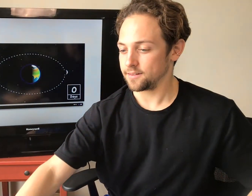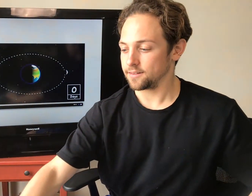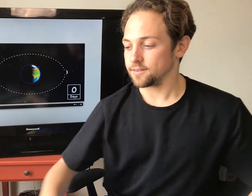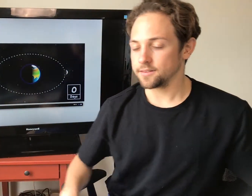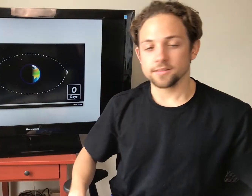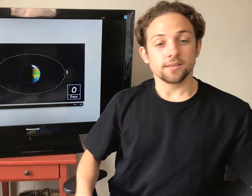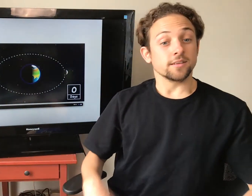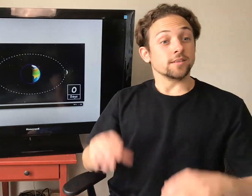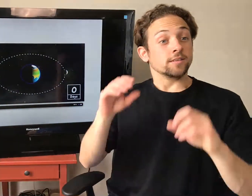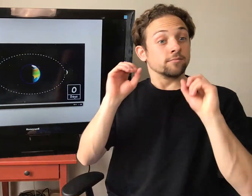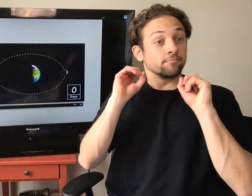huh?